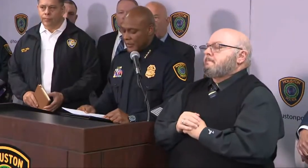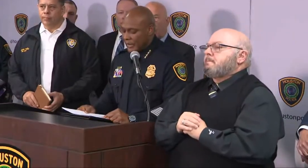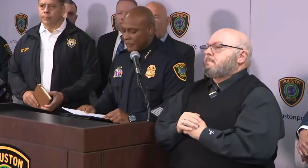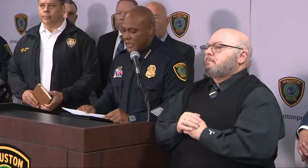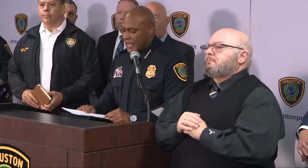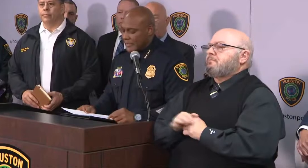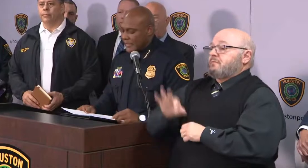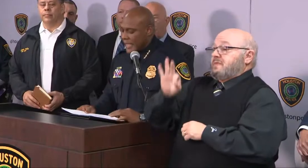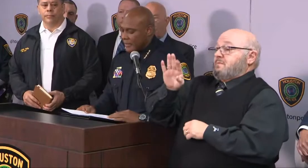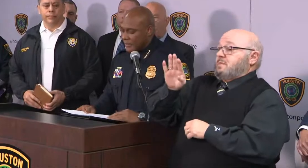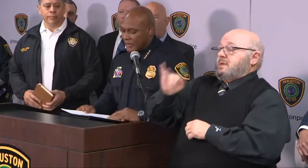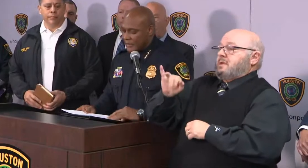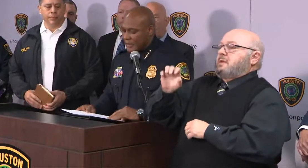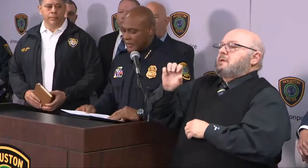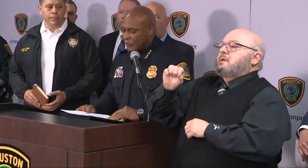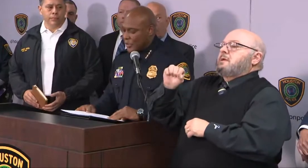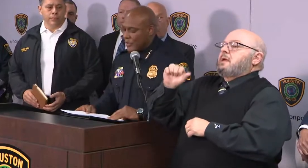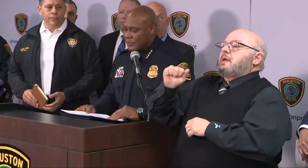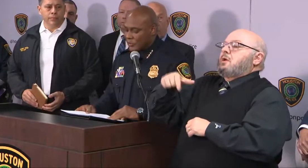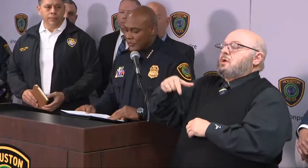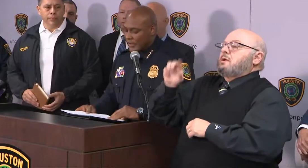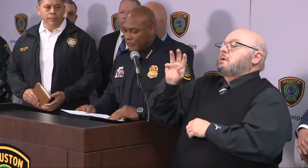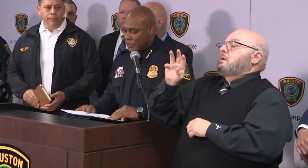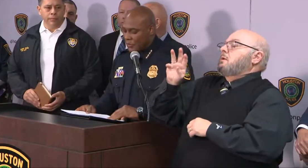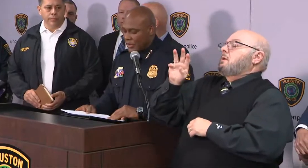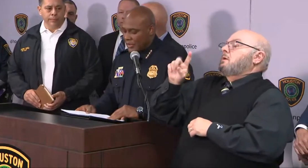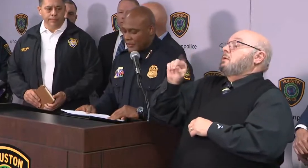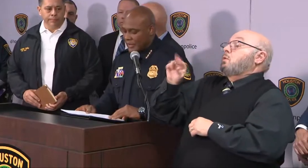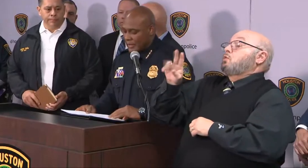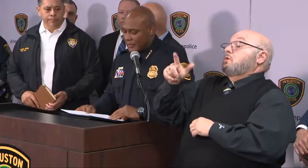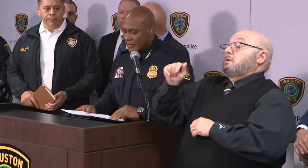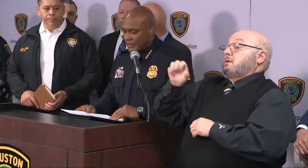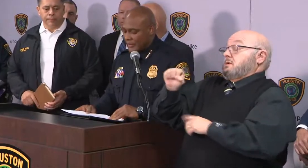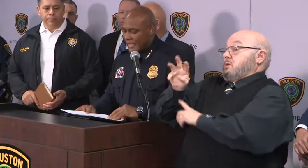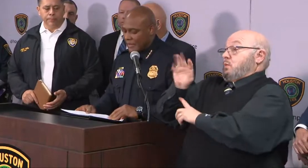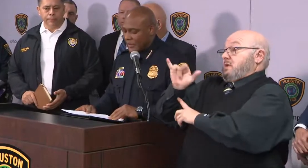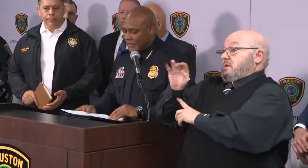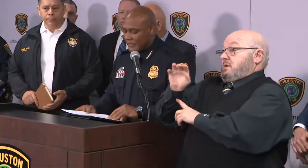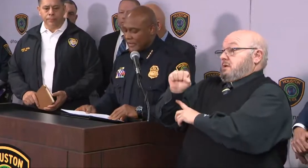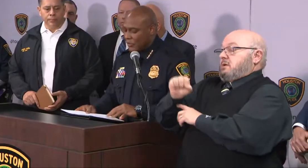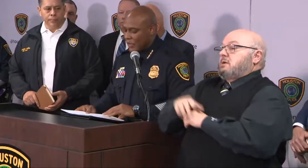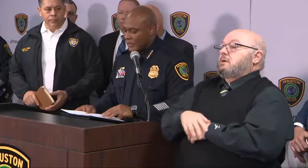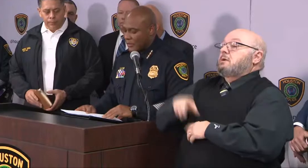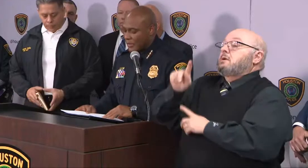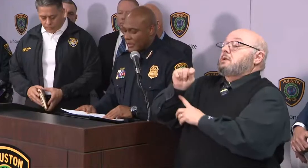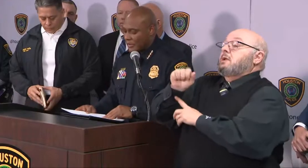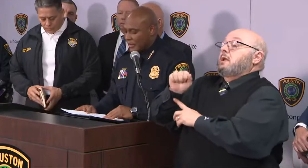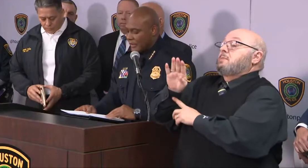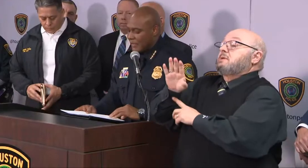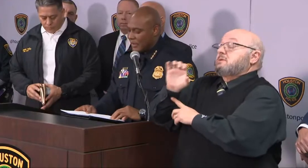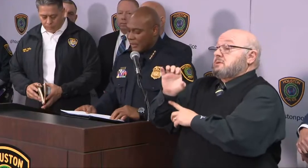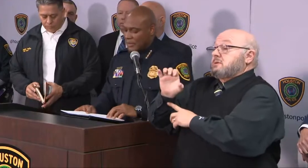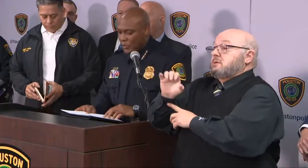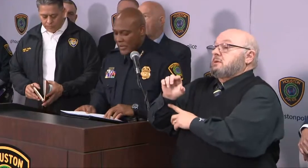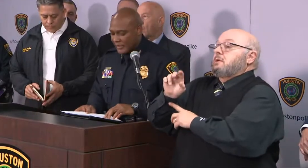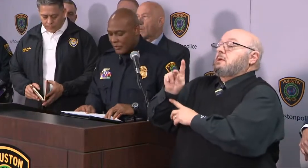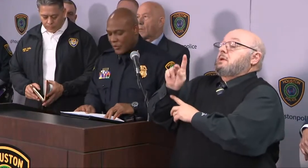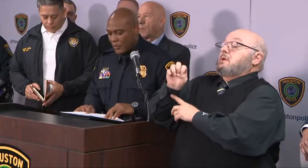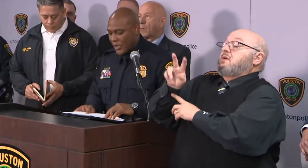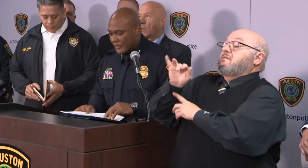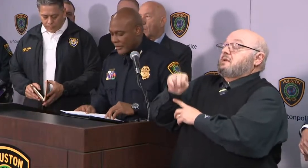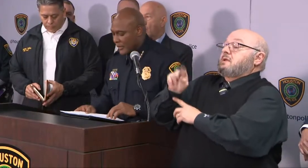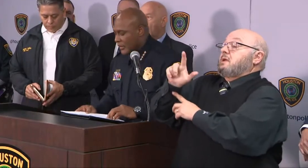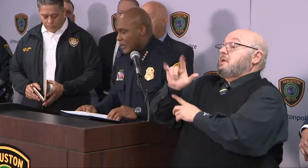The FBI SAC, Douglas Williams, will say a few words. TABC Director Kevin Lilly will make